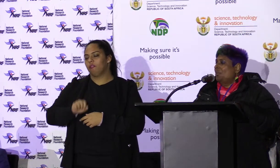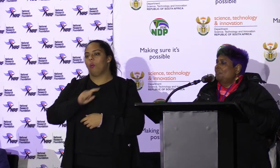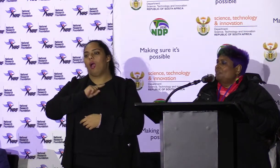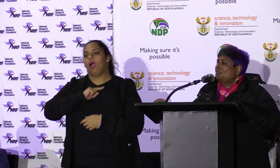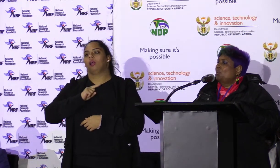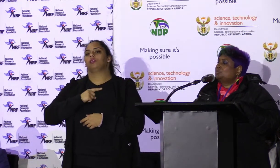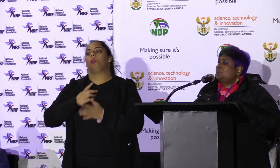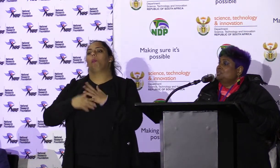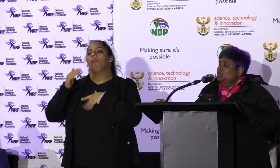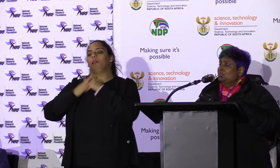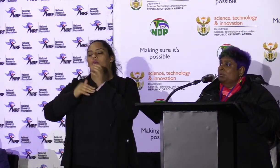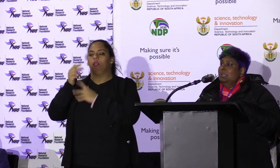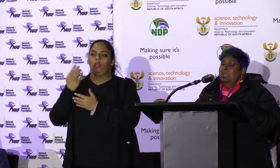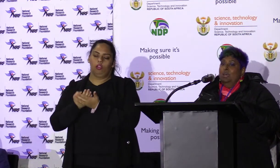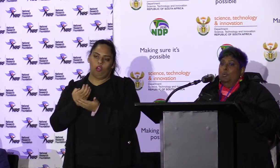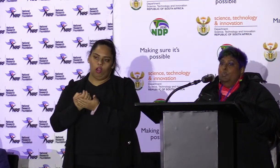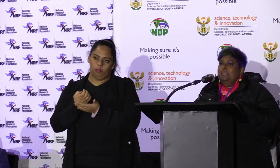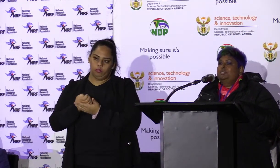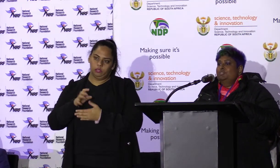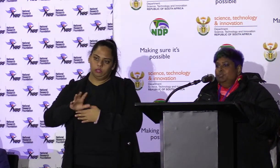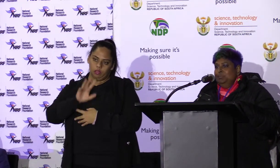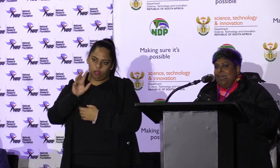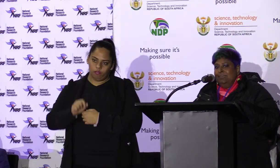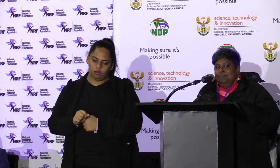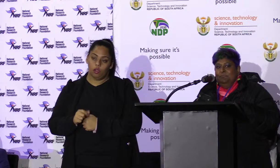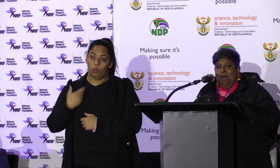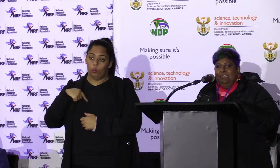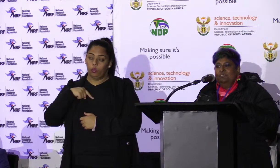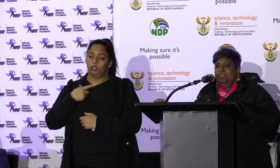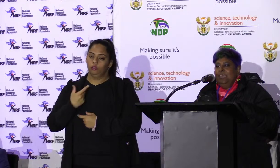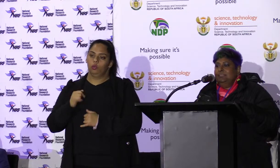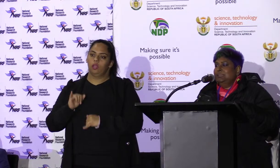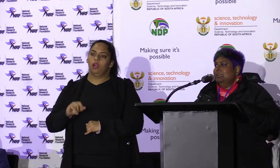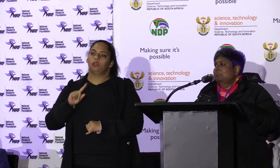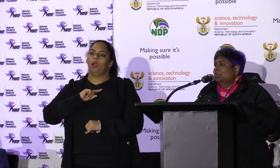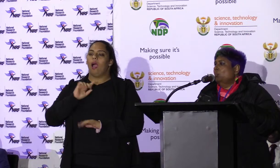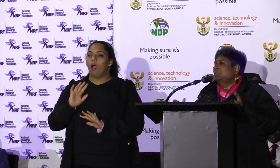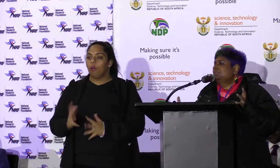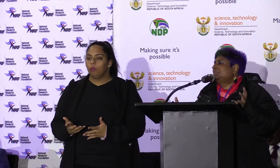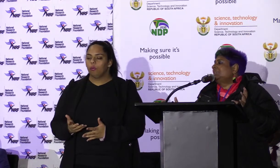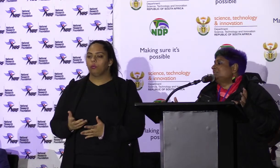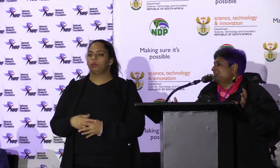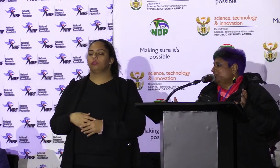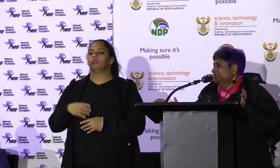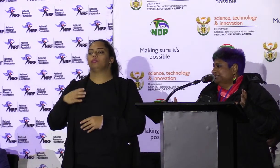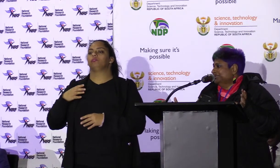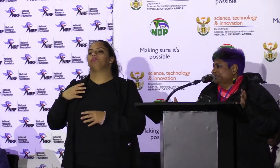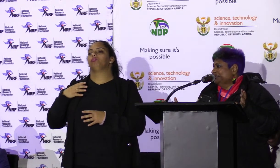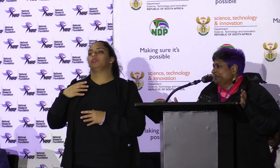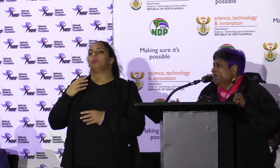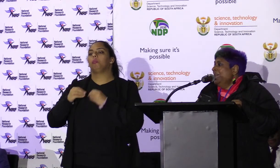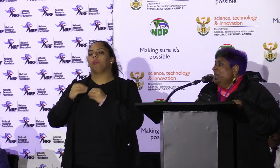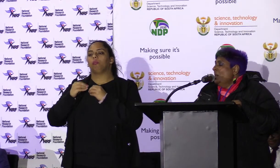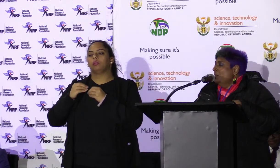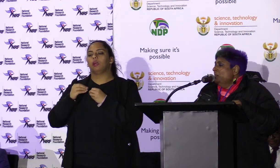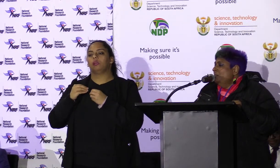purpose of what we do. We do that by creating wonderful